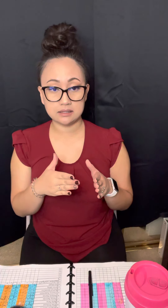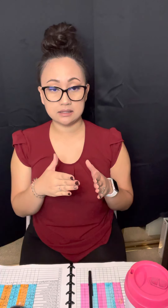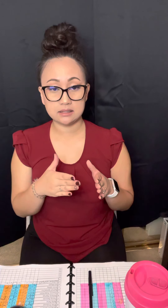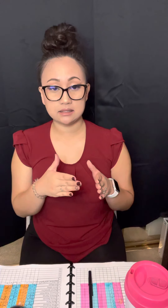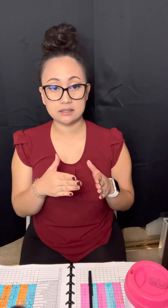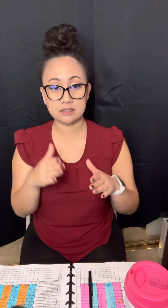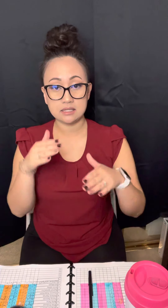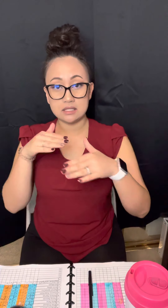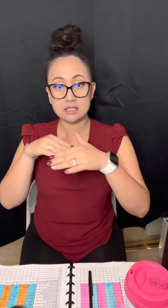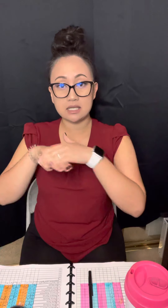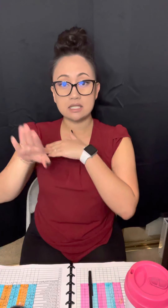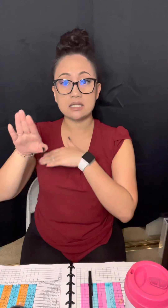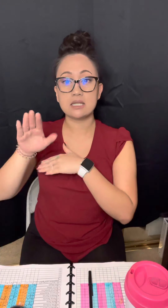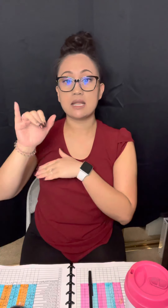in space.